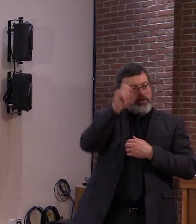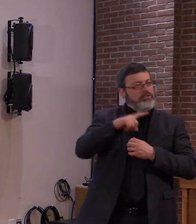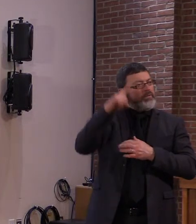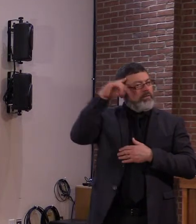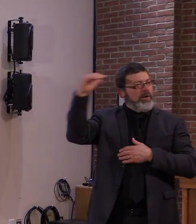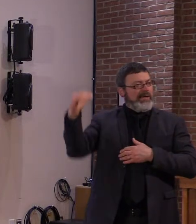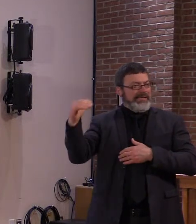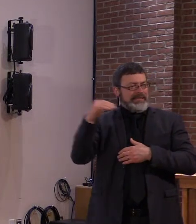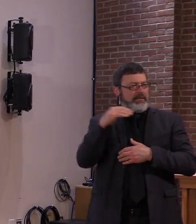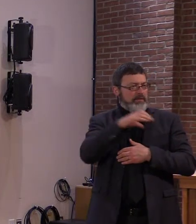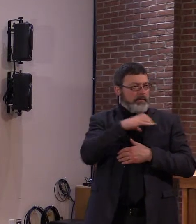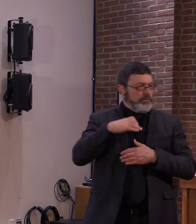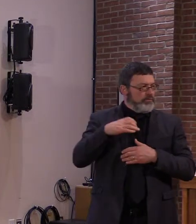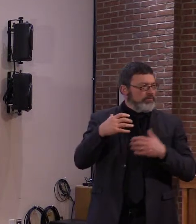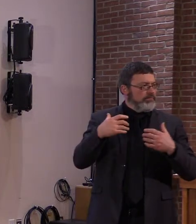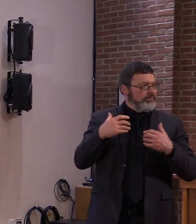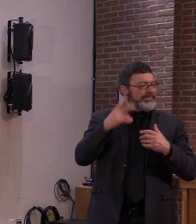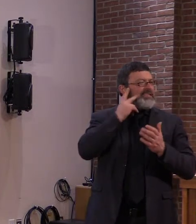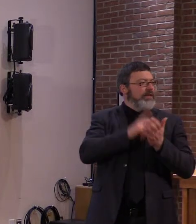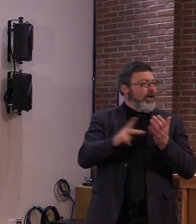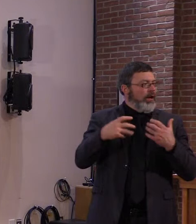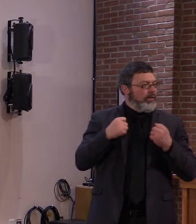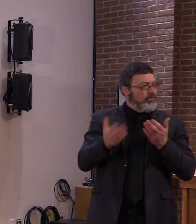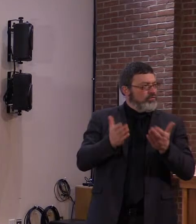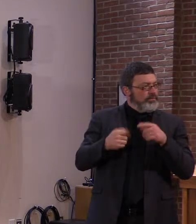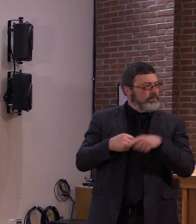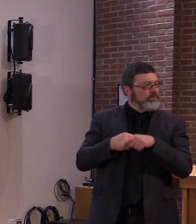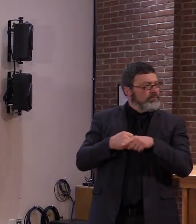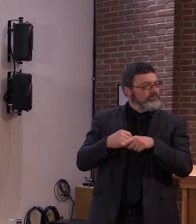facility outbreak?